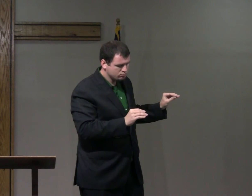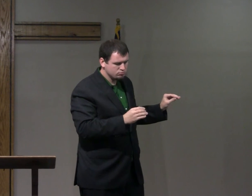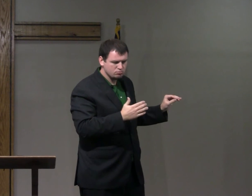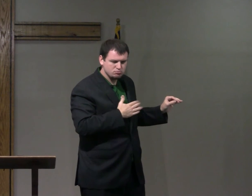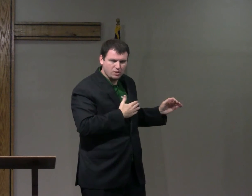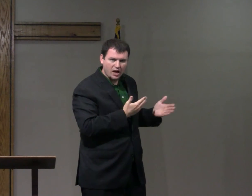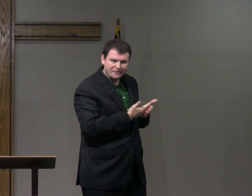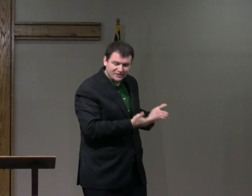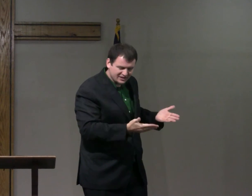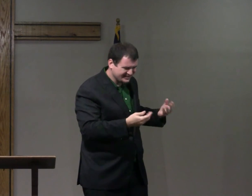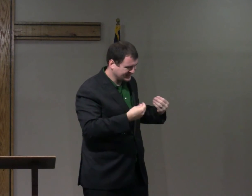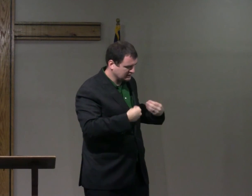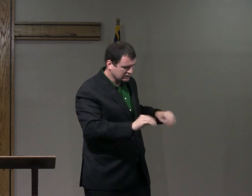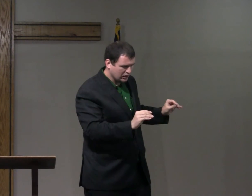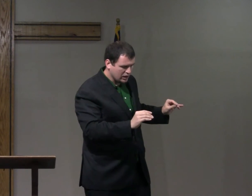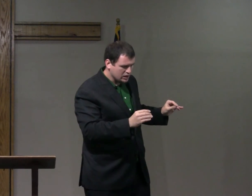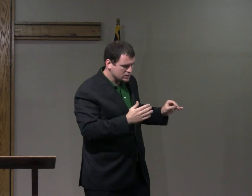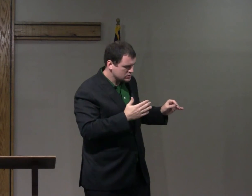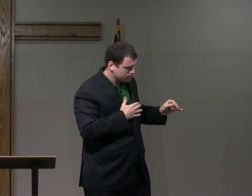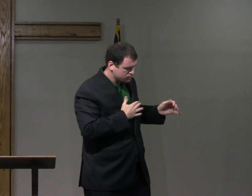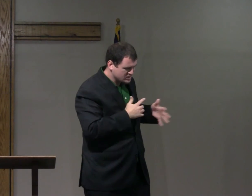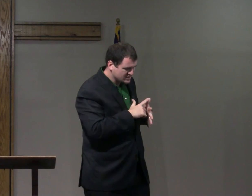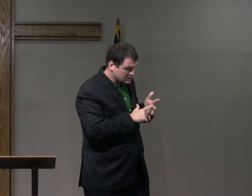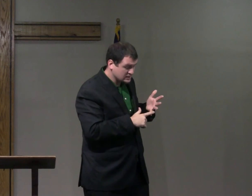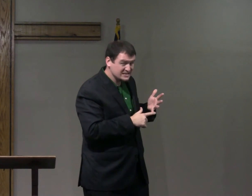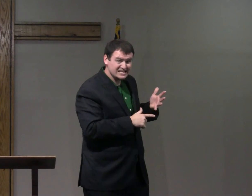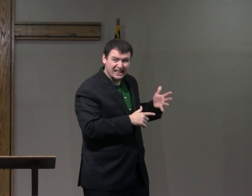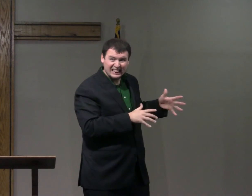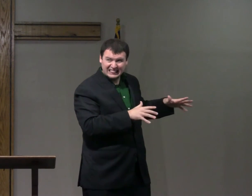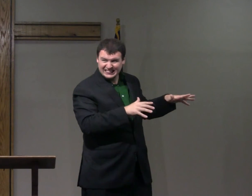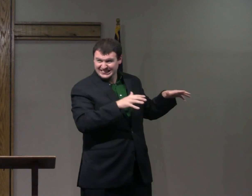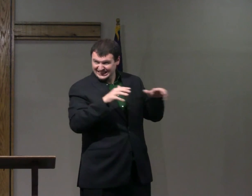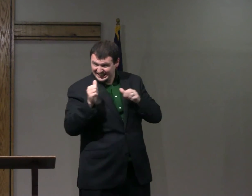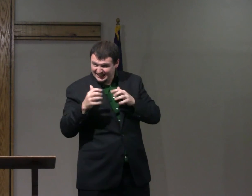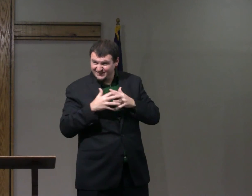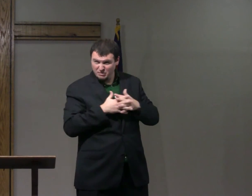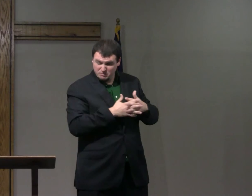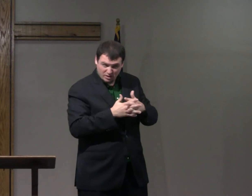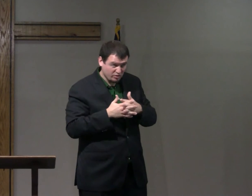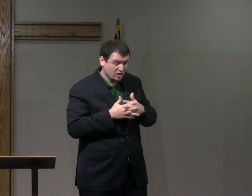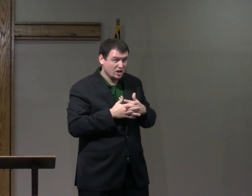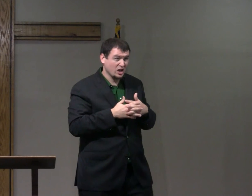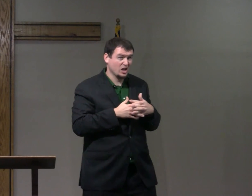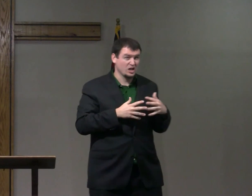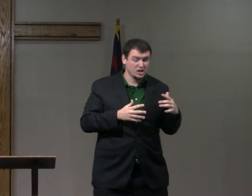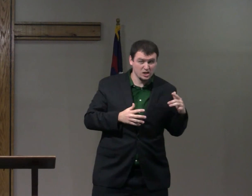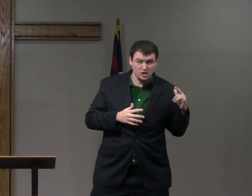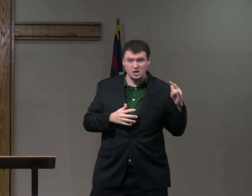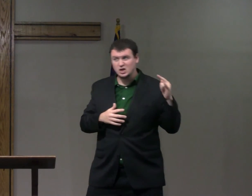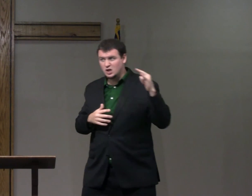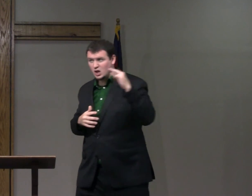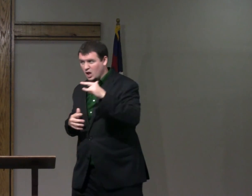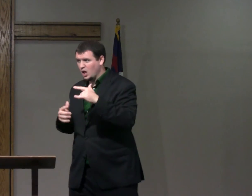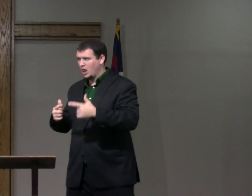So you're saying I need to sell my house, I'm going to have to sell my house and my things and leave America